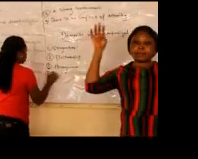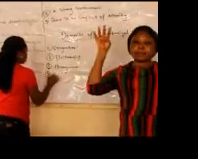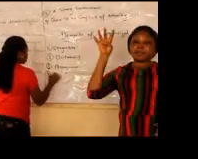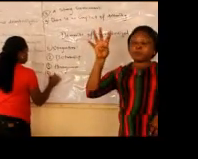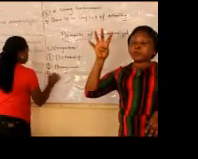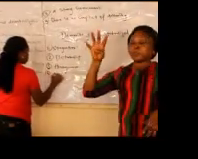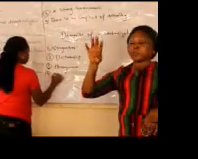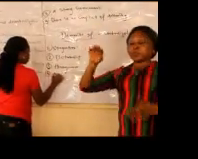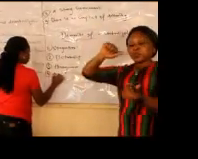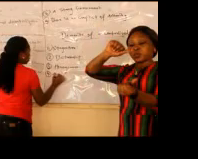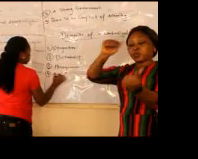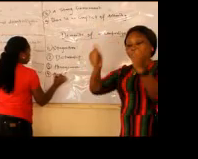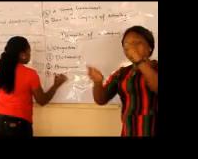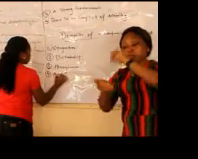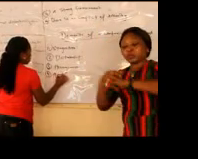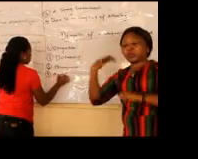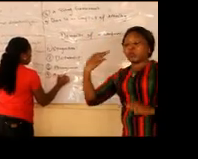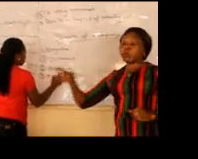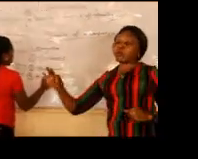Constitution.